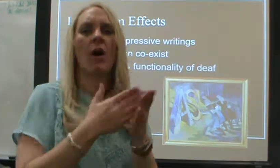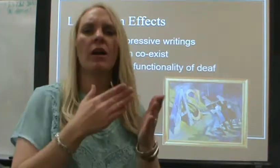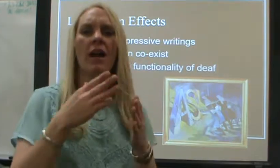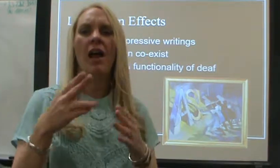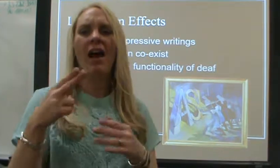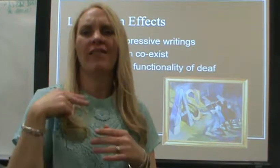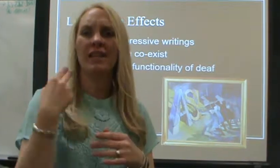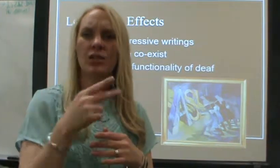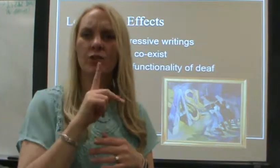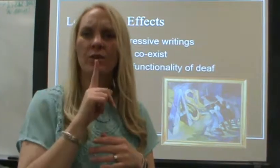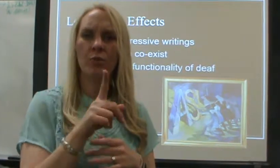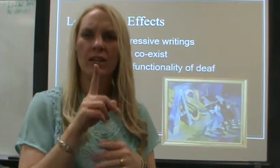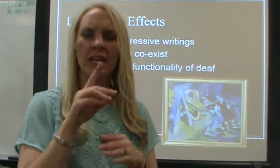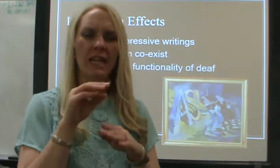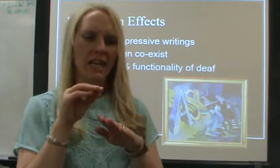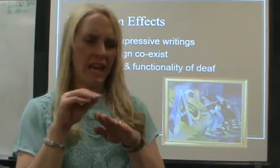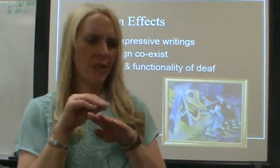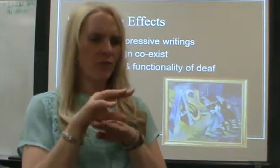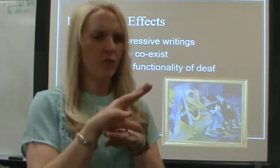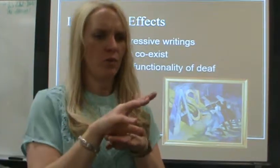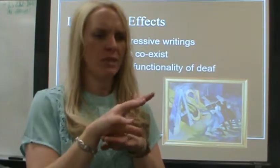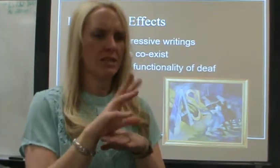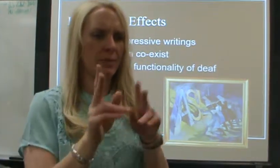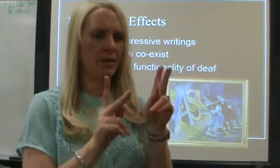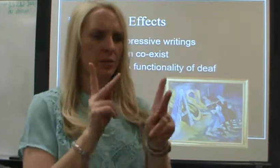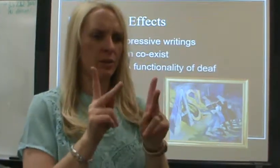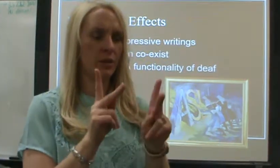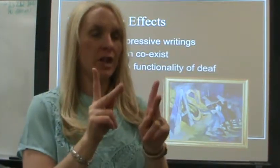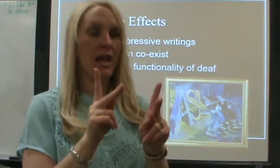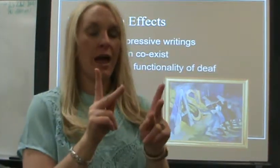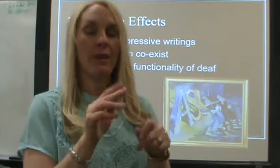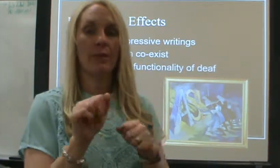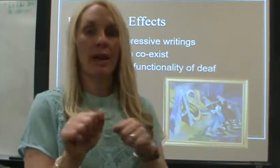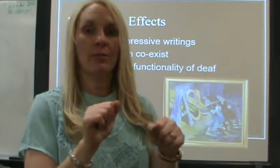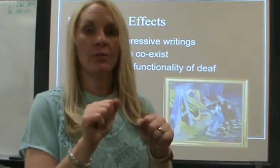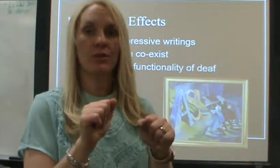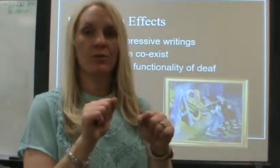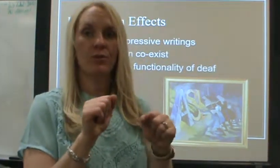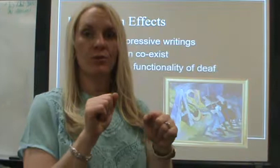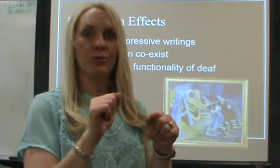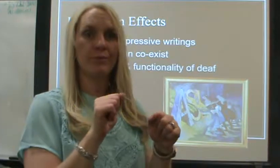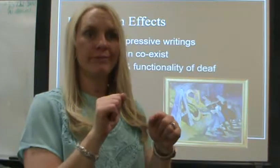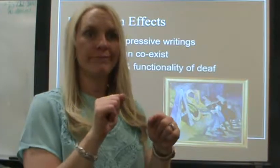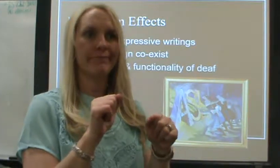part of history really influenced people, and they were able to,